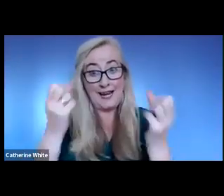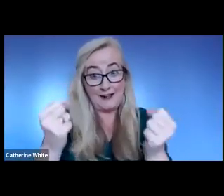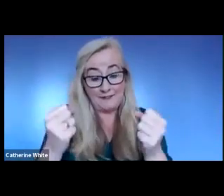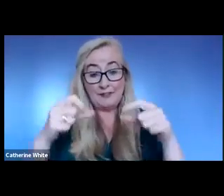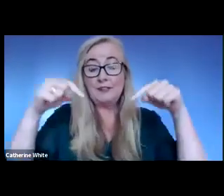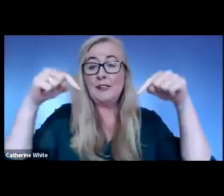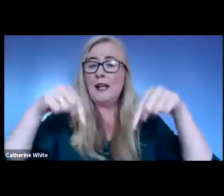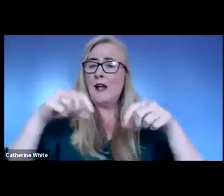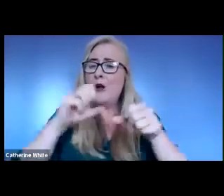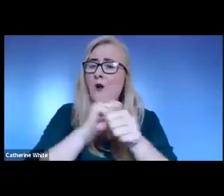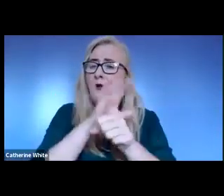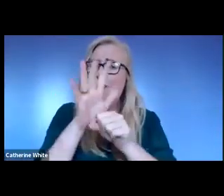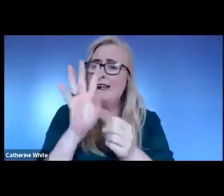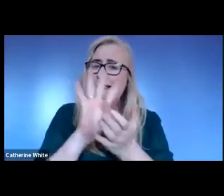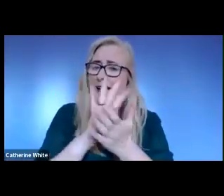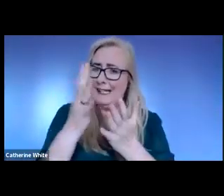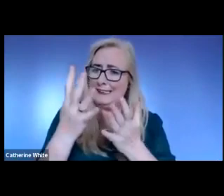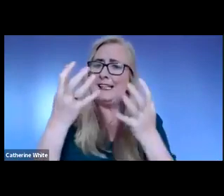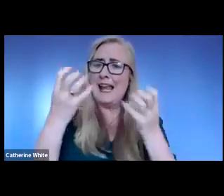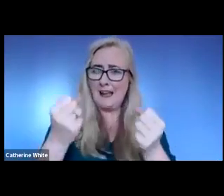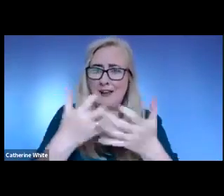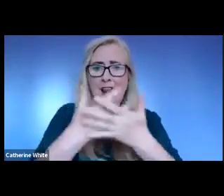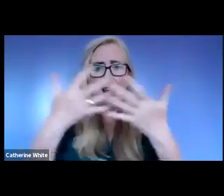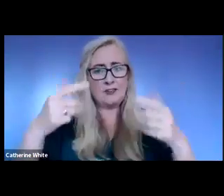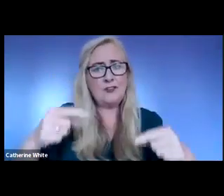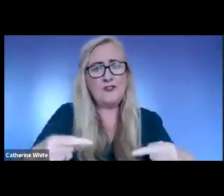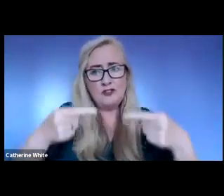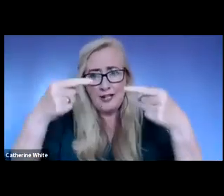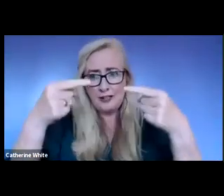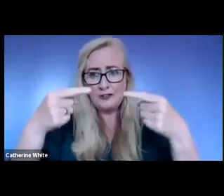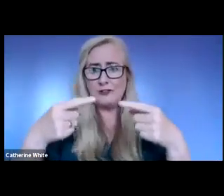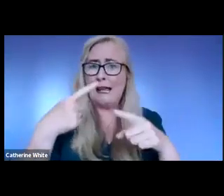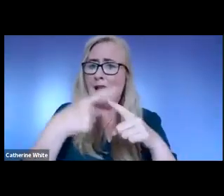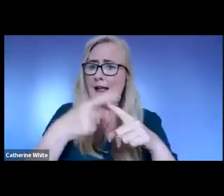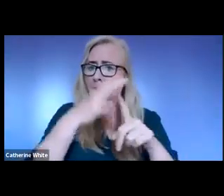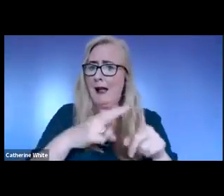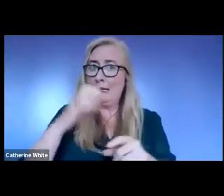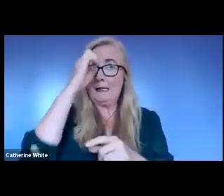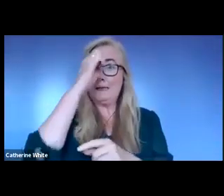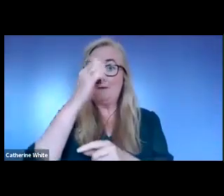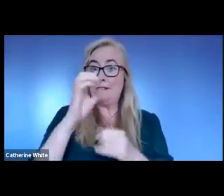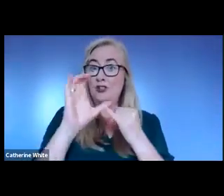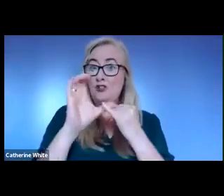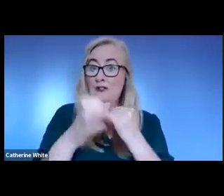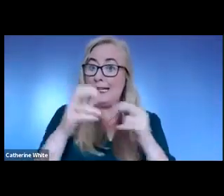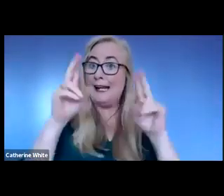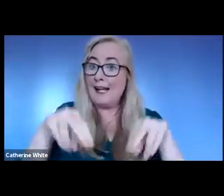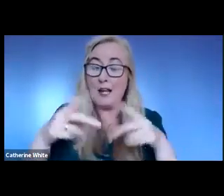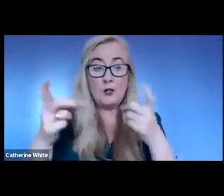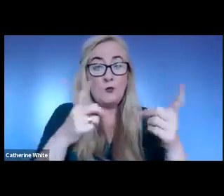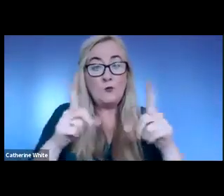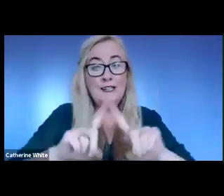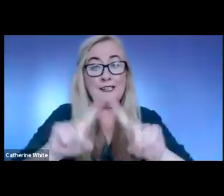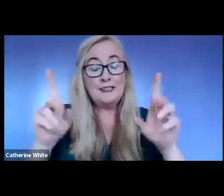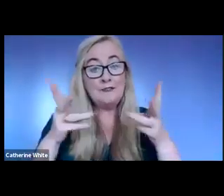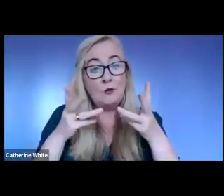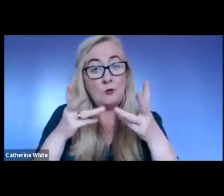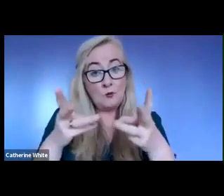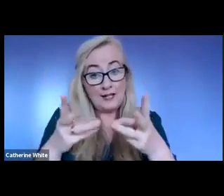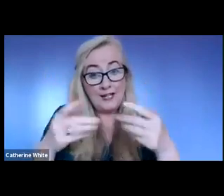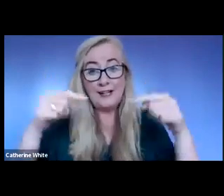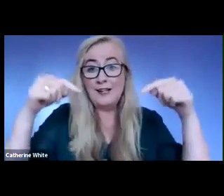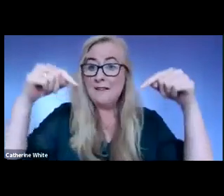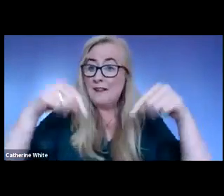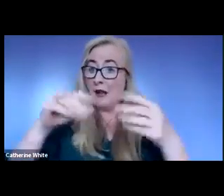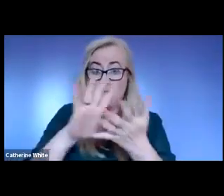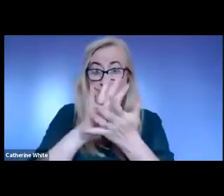COVID-19 comes with a set of pressing social challenges. It also comes with unexpected opportunities for doing things in a different way. The disruption to